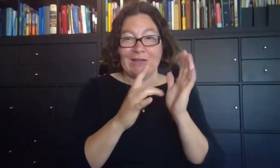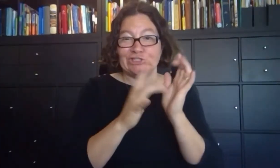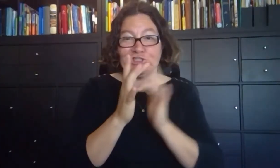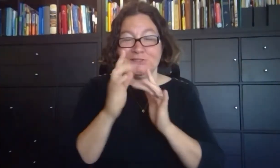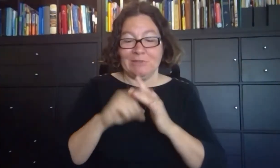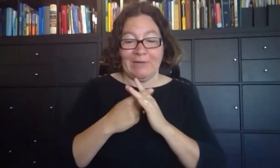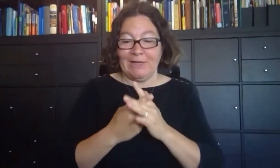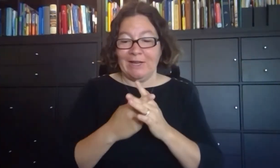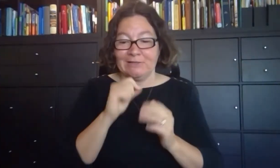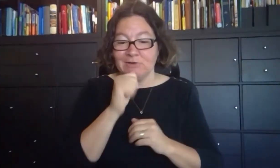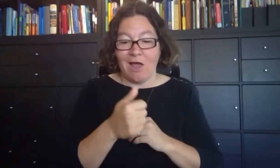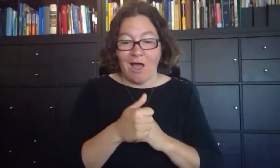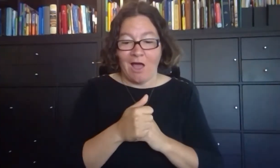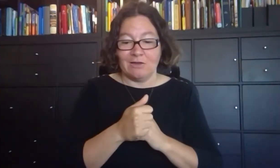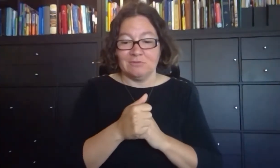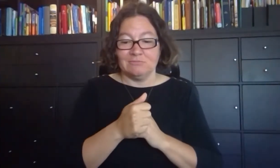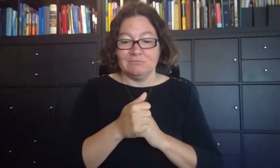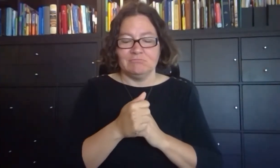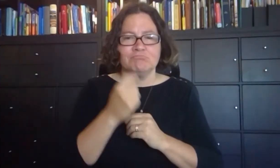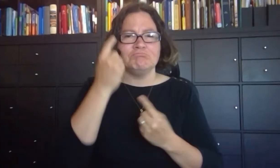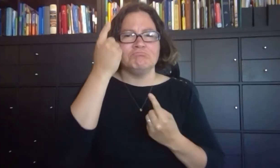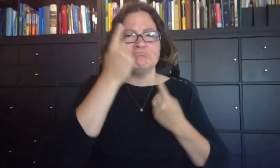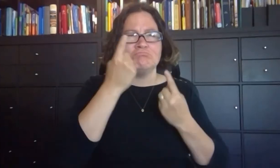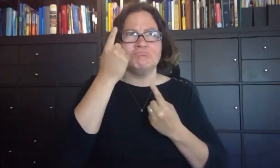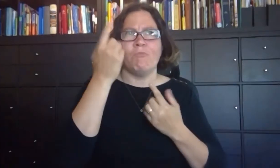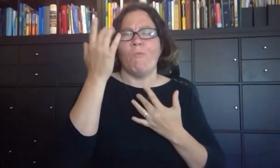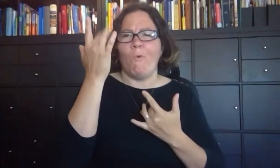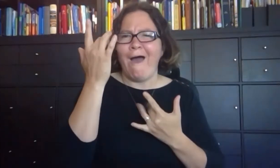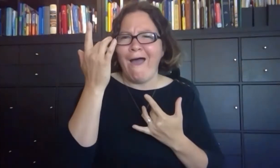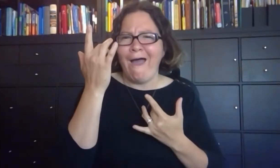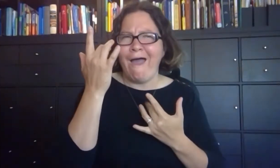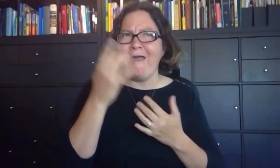disciples, and the disciples do not recognize Jesus.